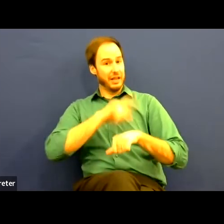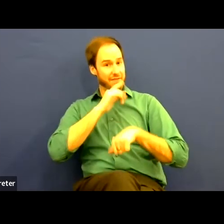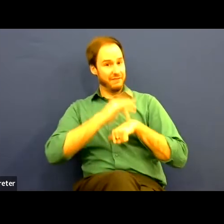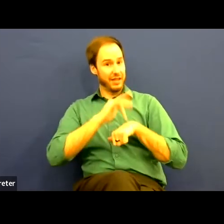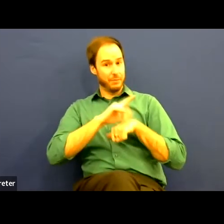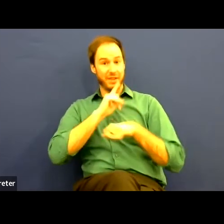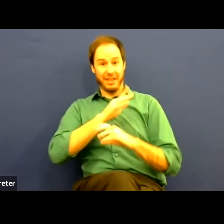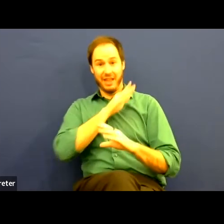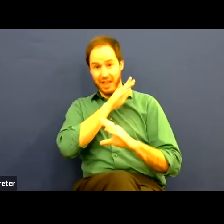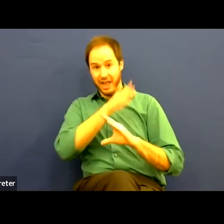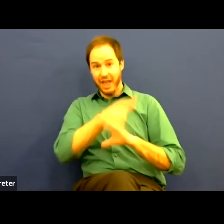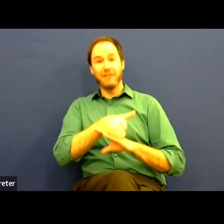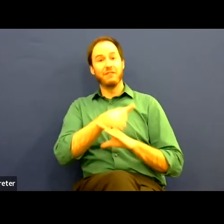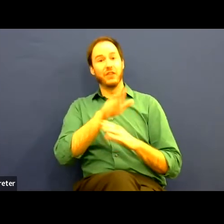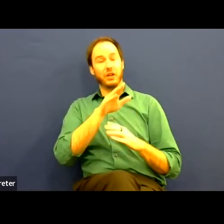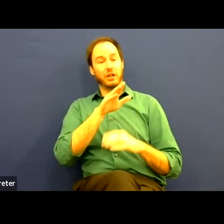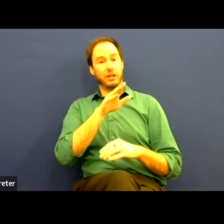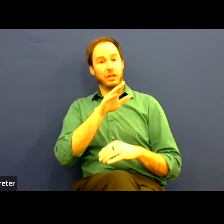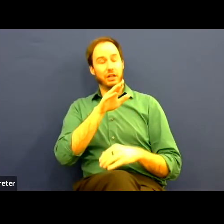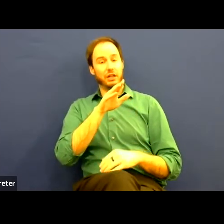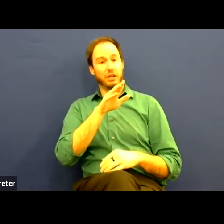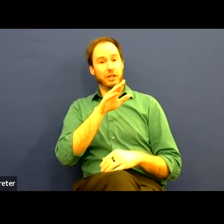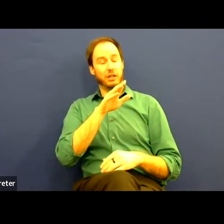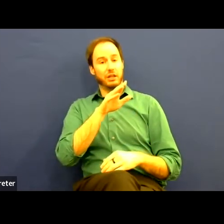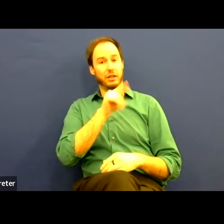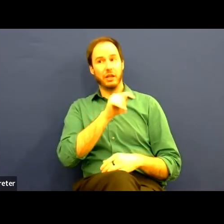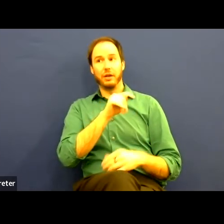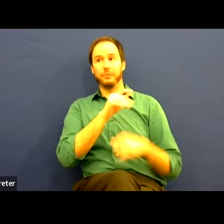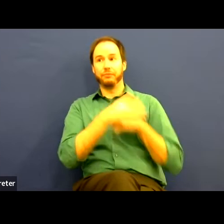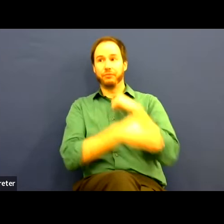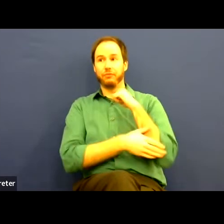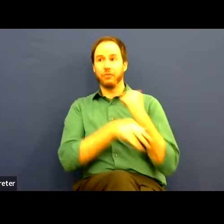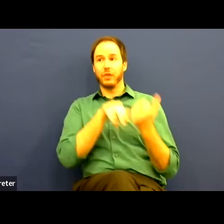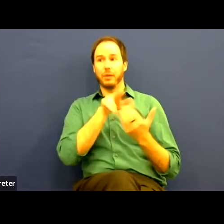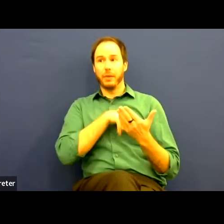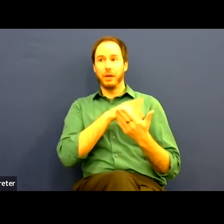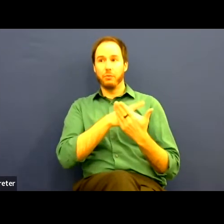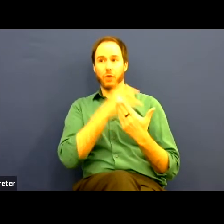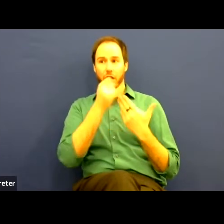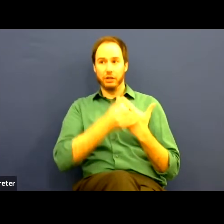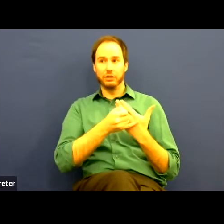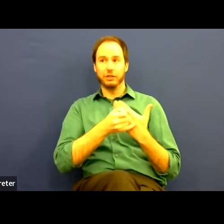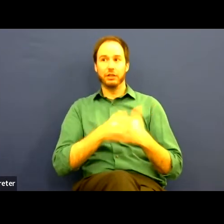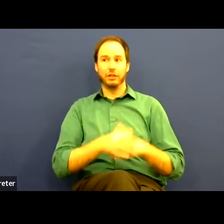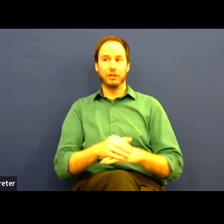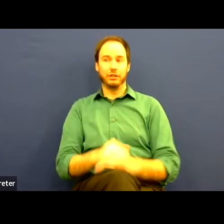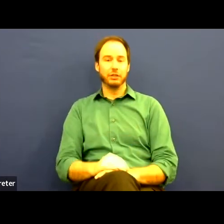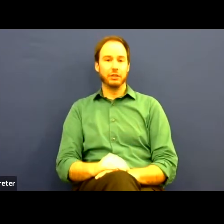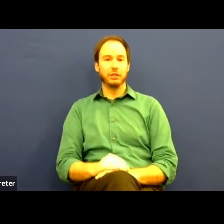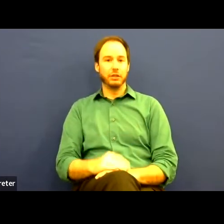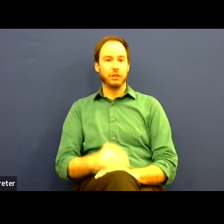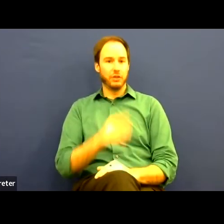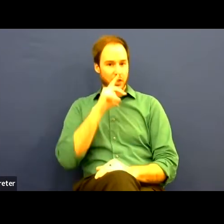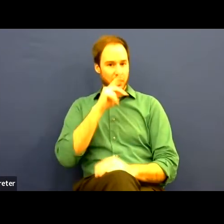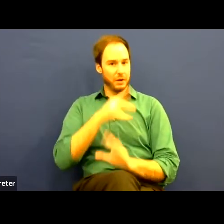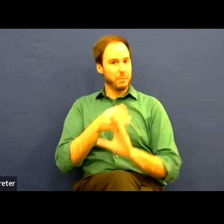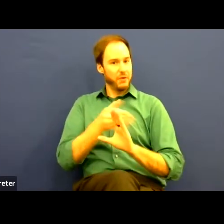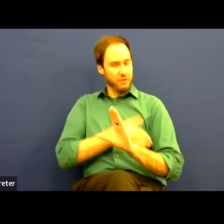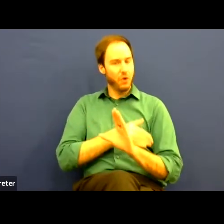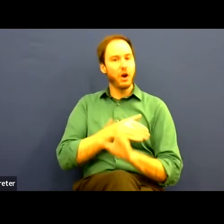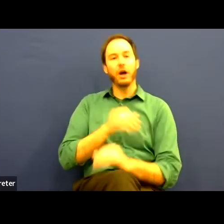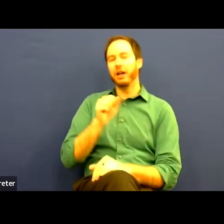be after the county paving project and so forth. So it would I probably, would actually look at doing it before, because that